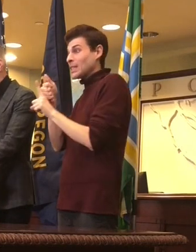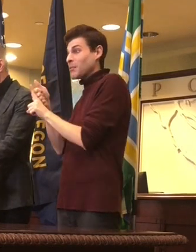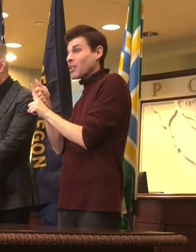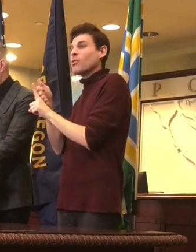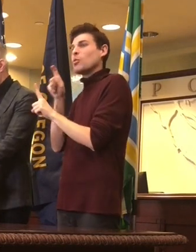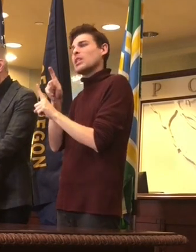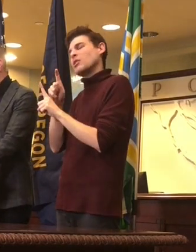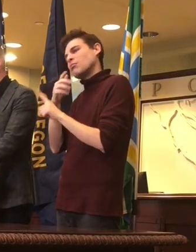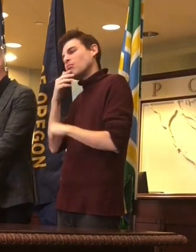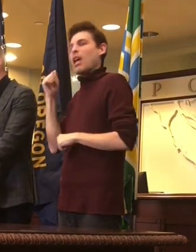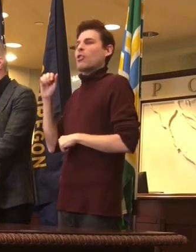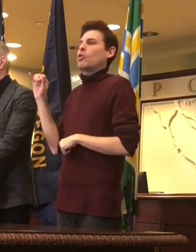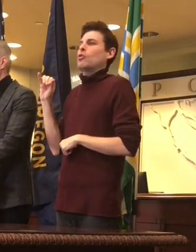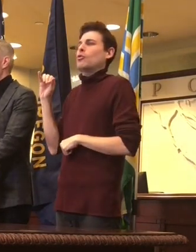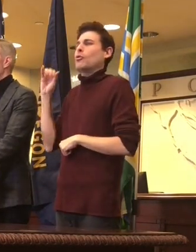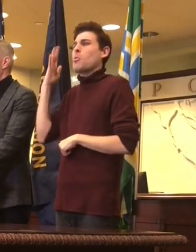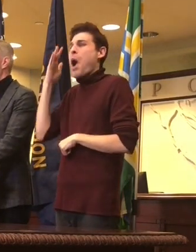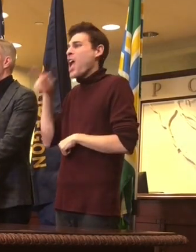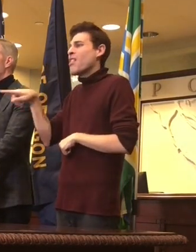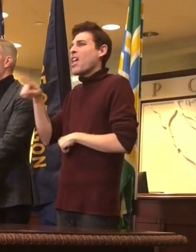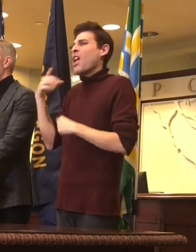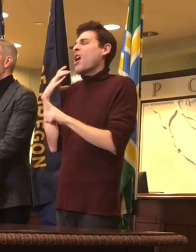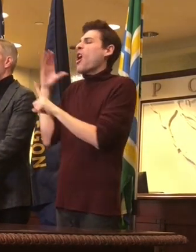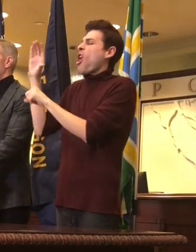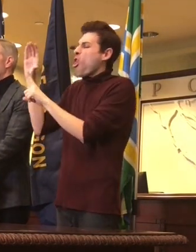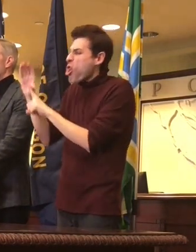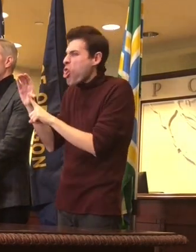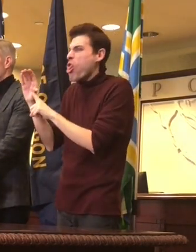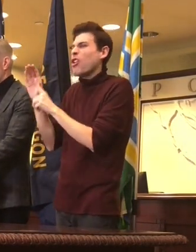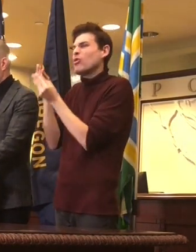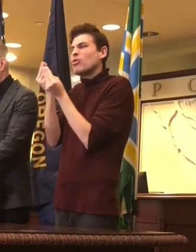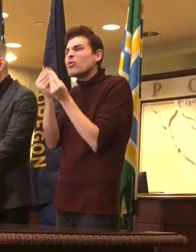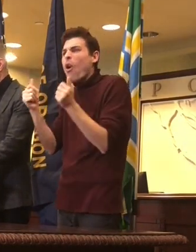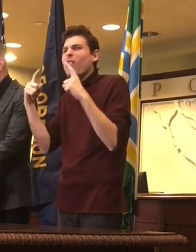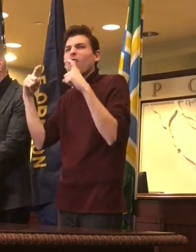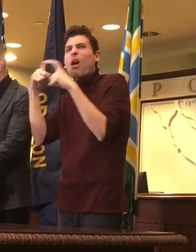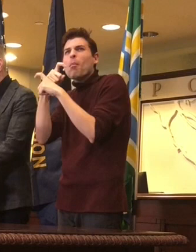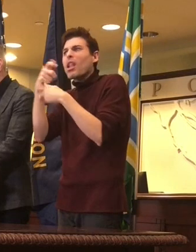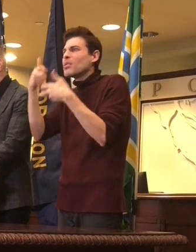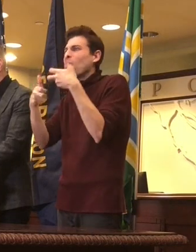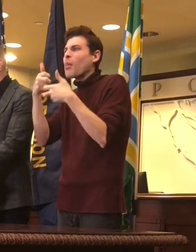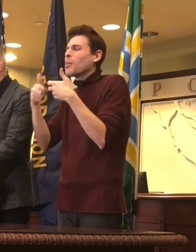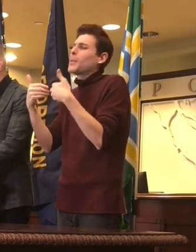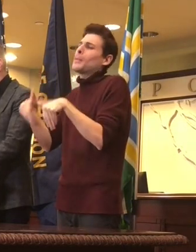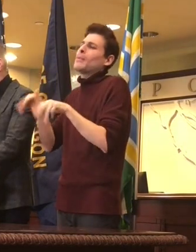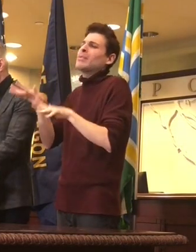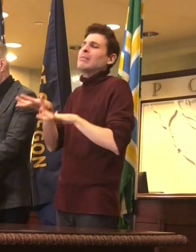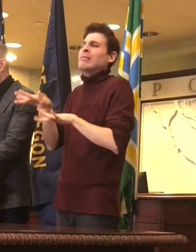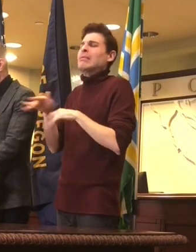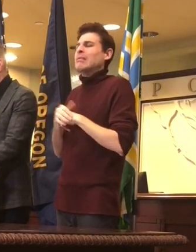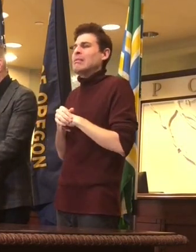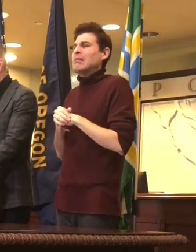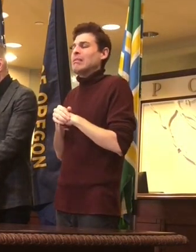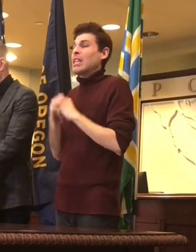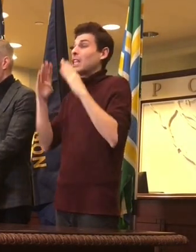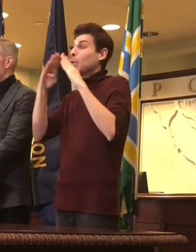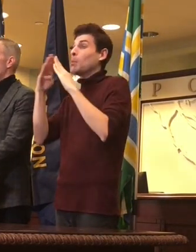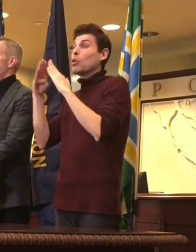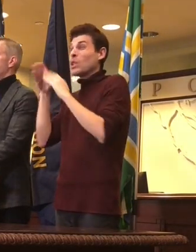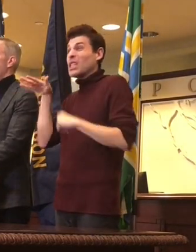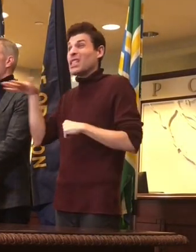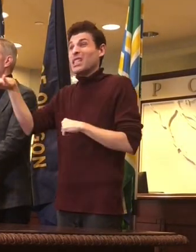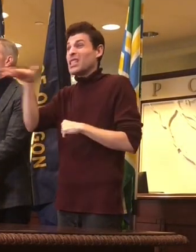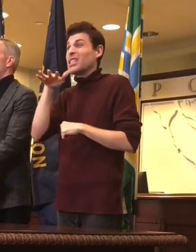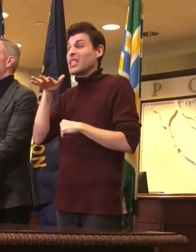too often called upon to resolve very complex social issues, and the community at large